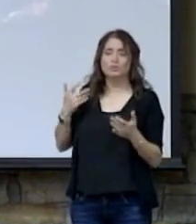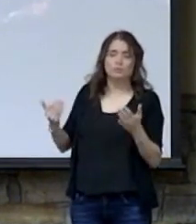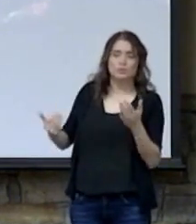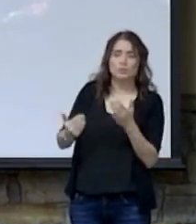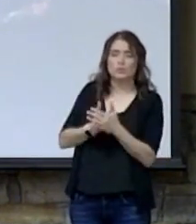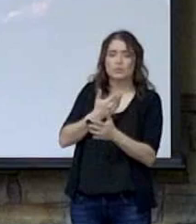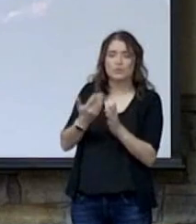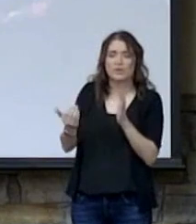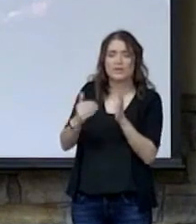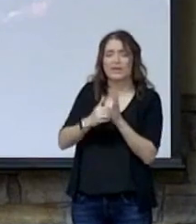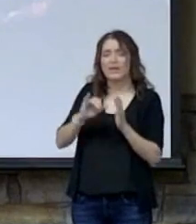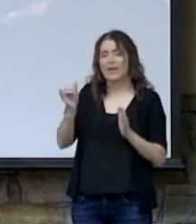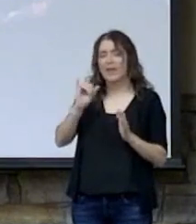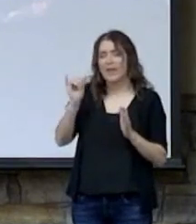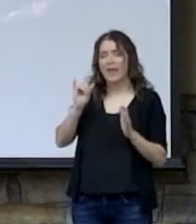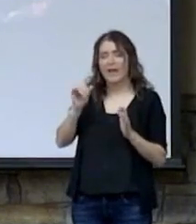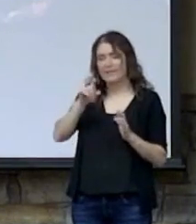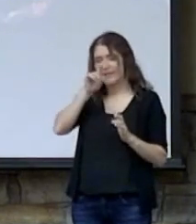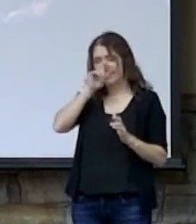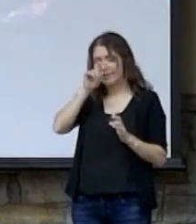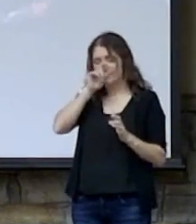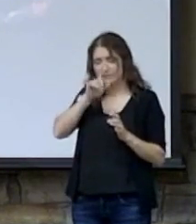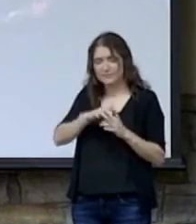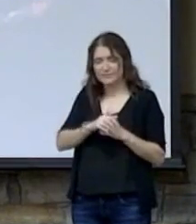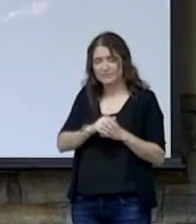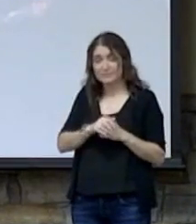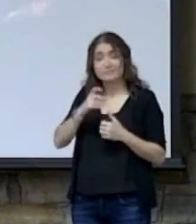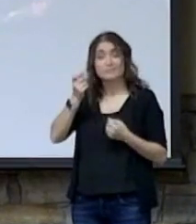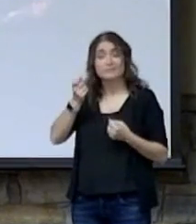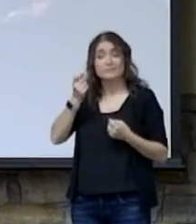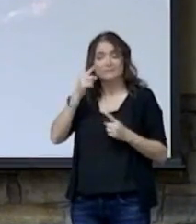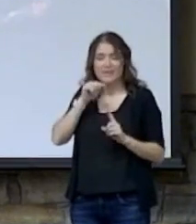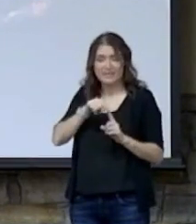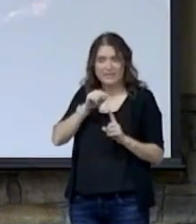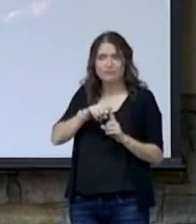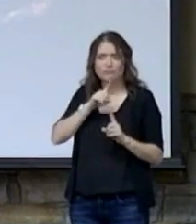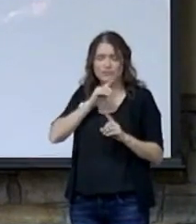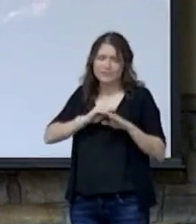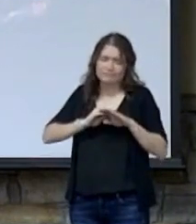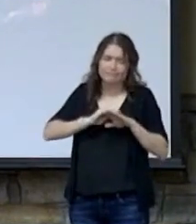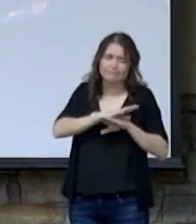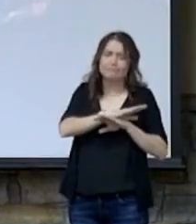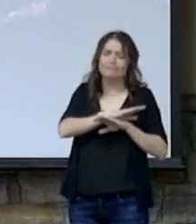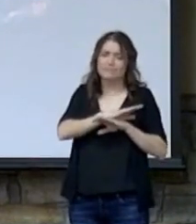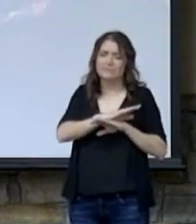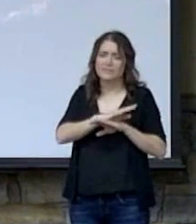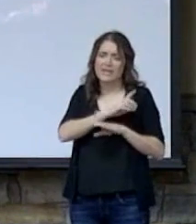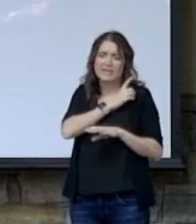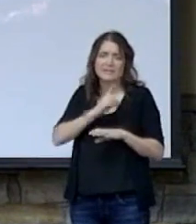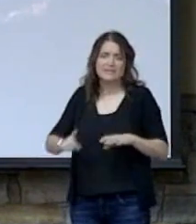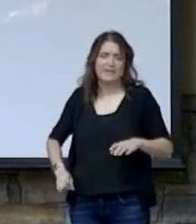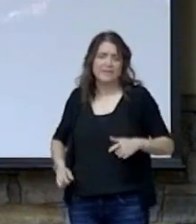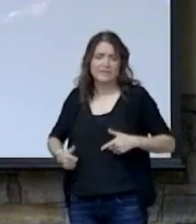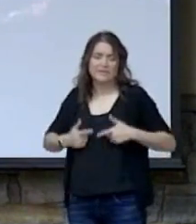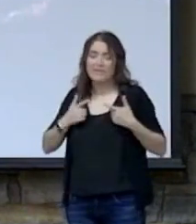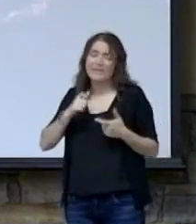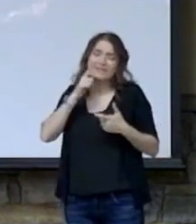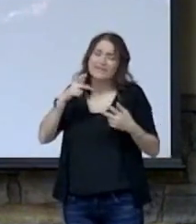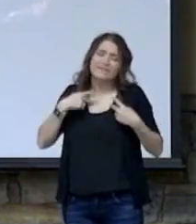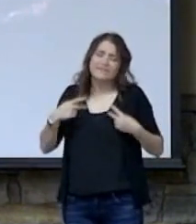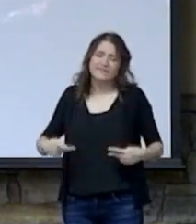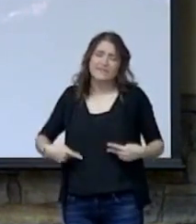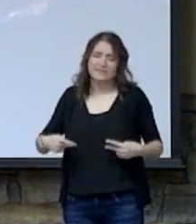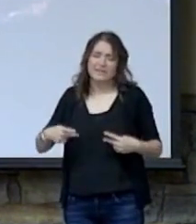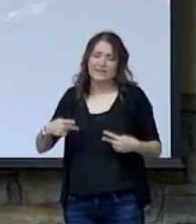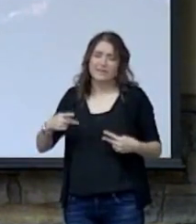eagles. You see, this did something for David's life. It didn't physically take him back in